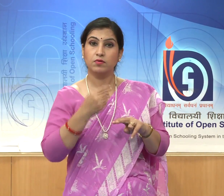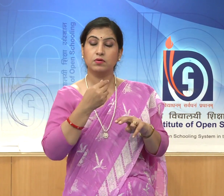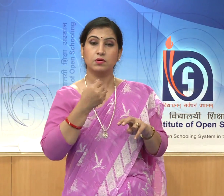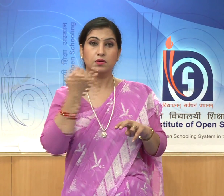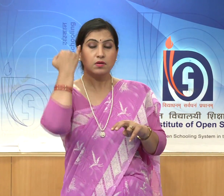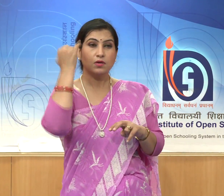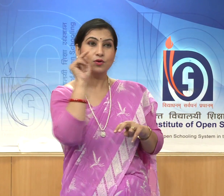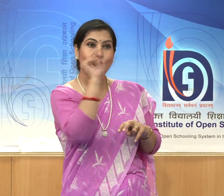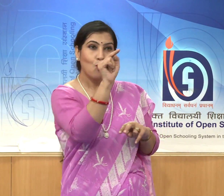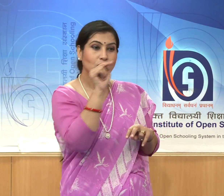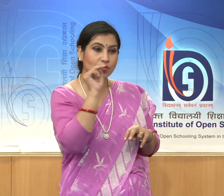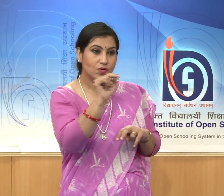decorative dots